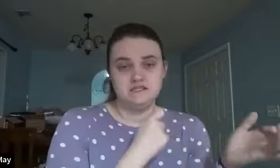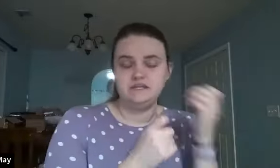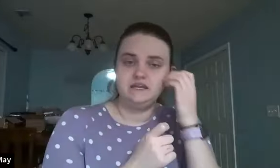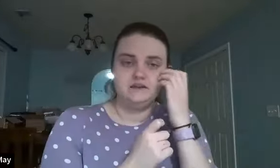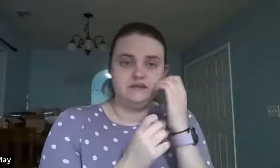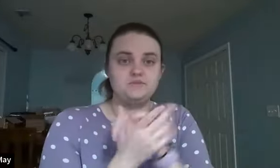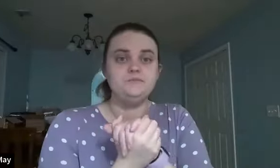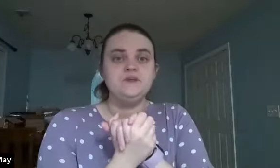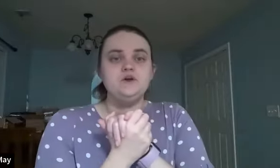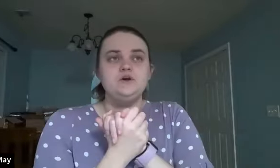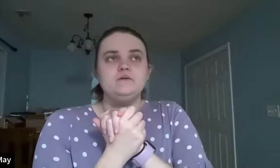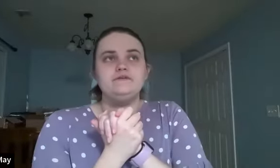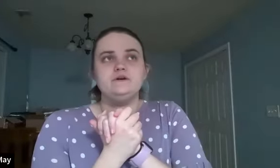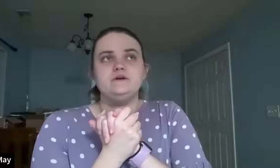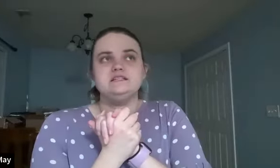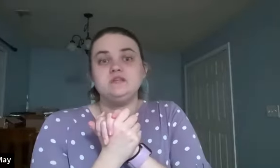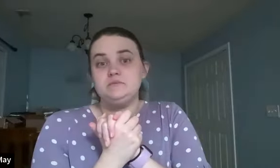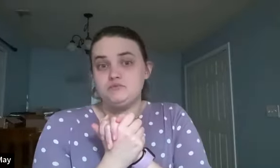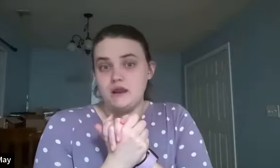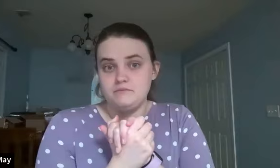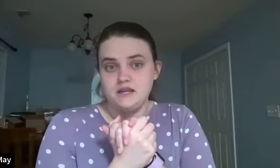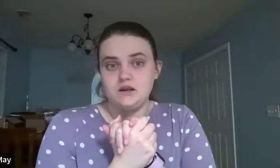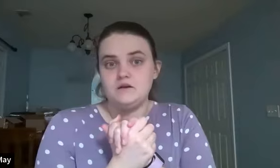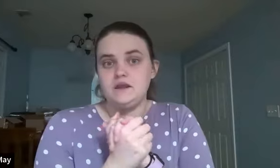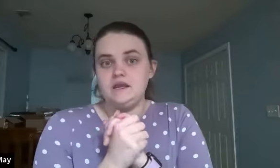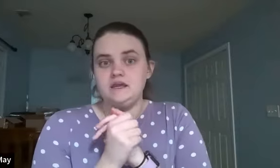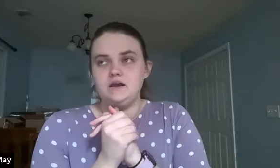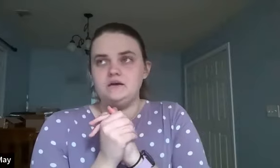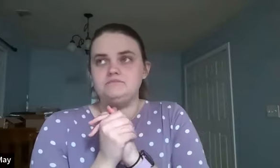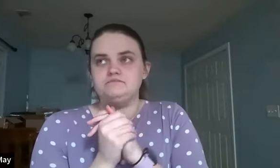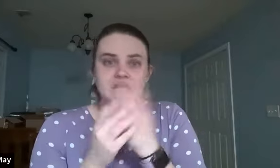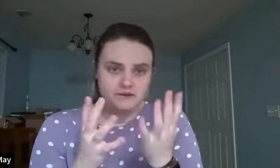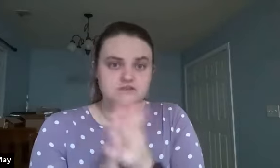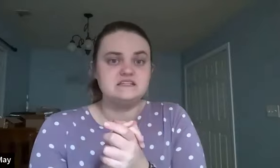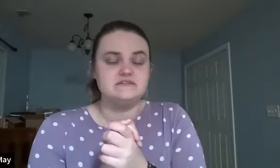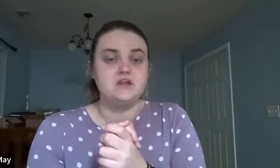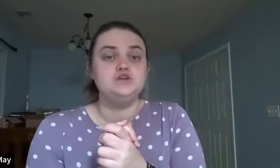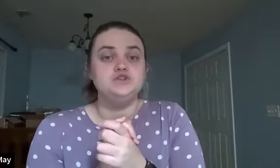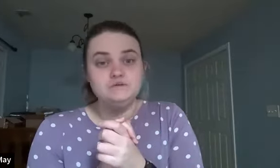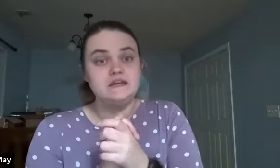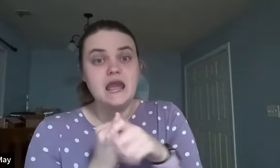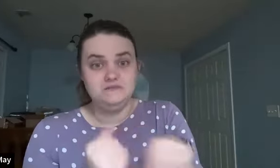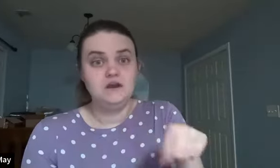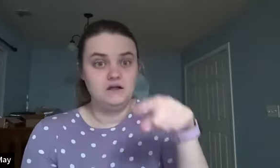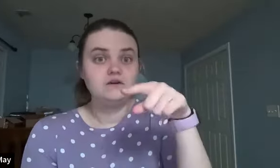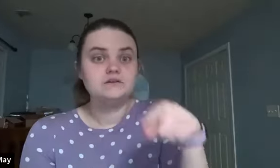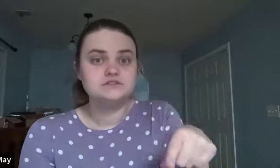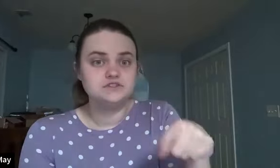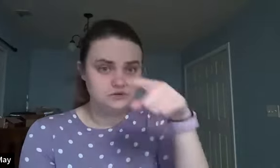of any kind of animal, for example, like brown bear and black bears, things like that, you can add the color. So you can